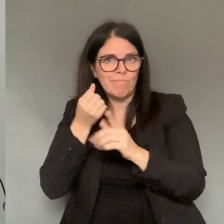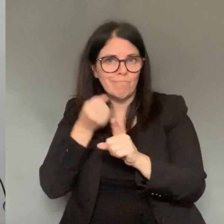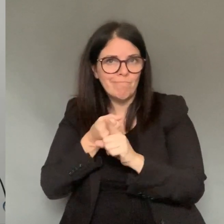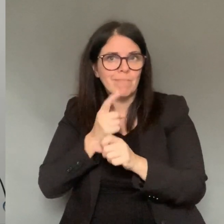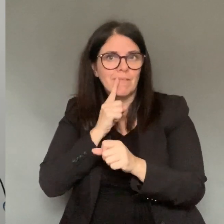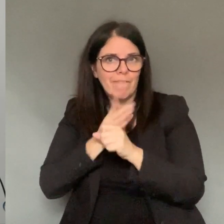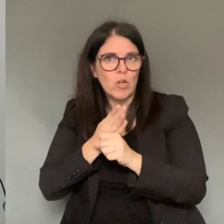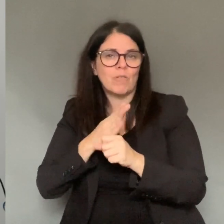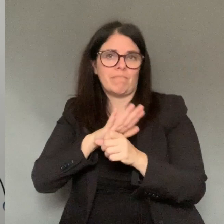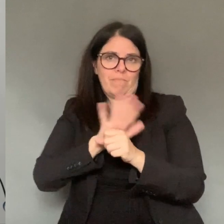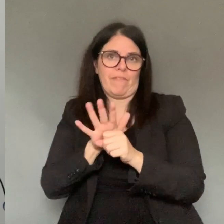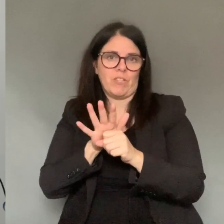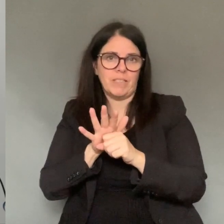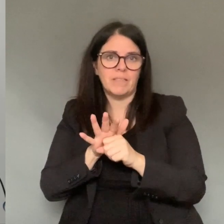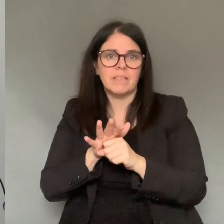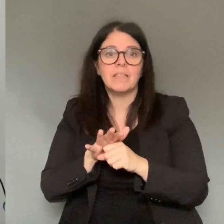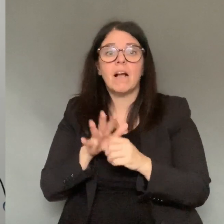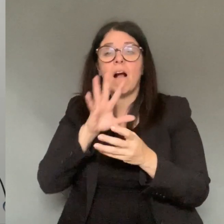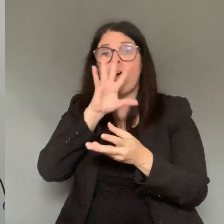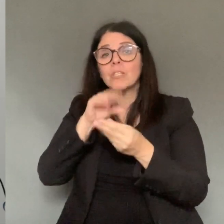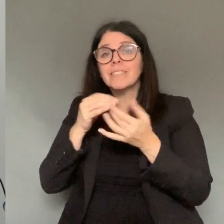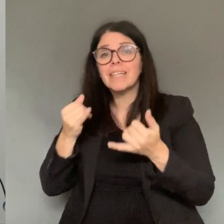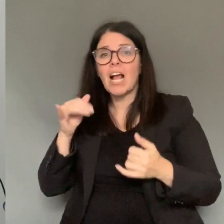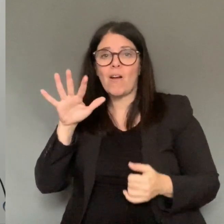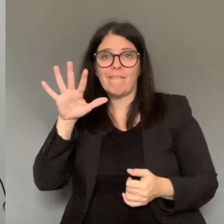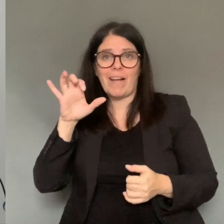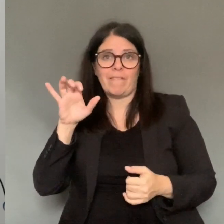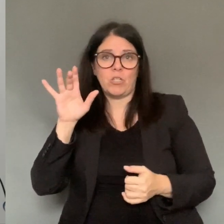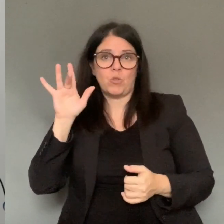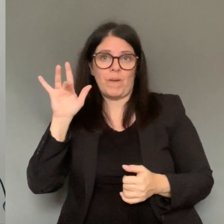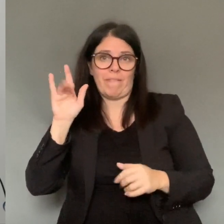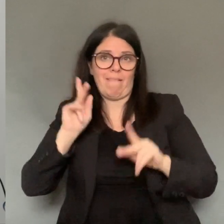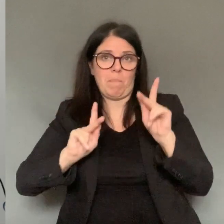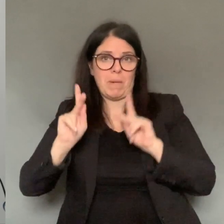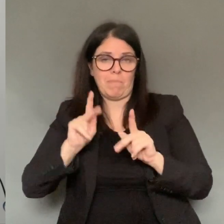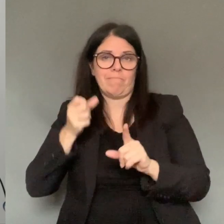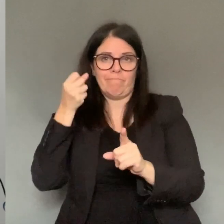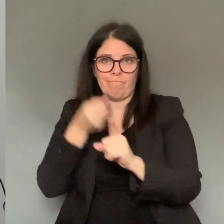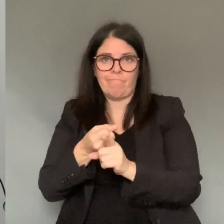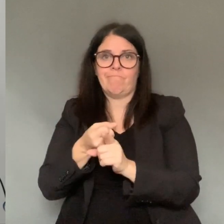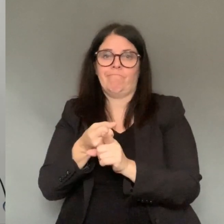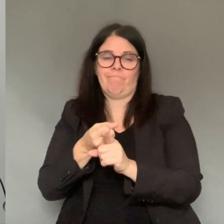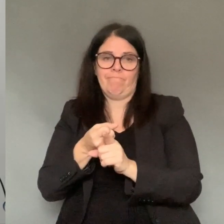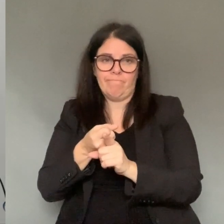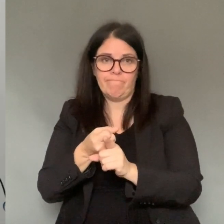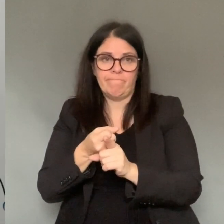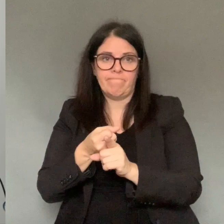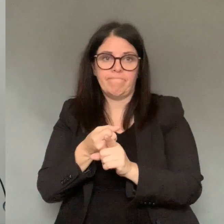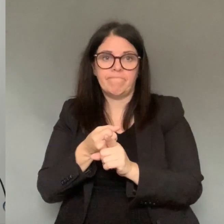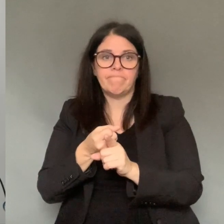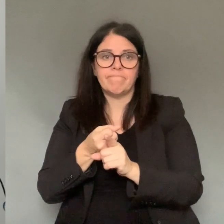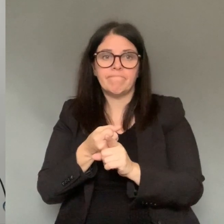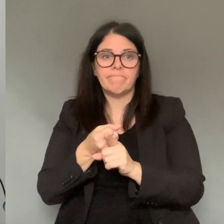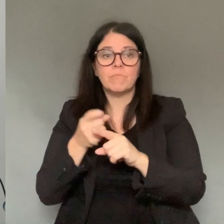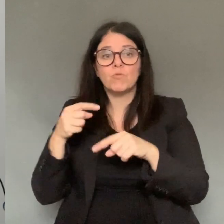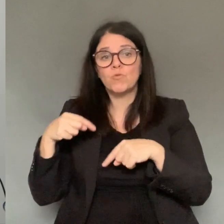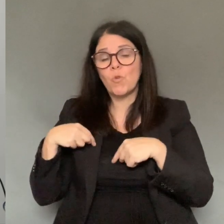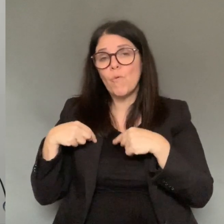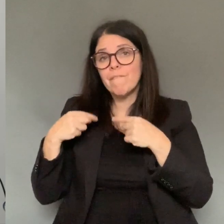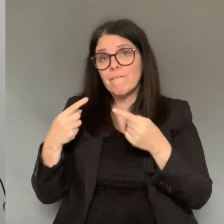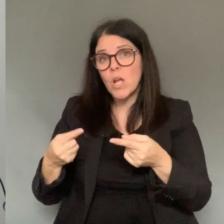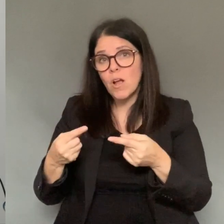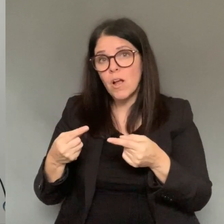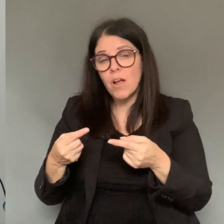of 31 people to COVID. 22 deaths have occurred among residents in long-term care and retirement